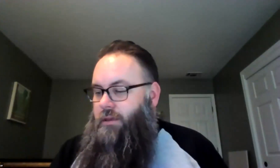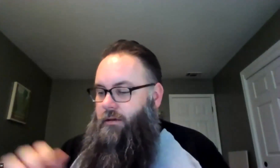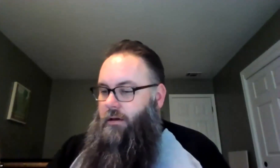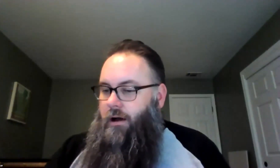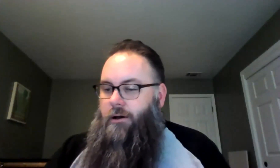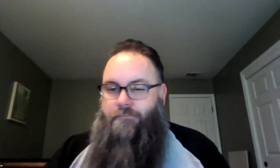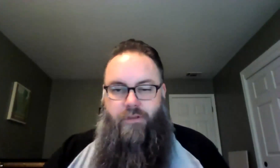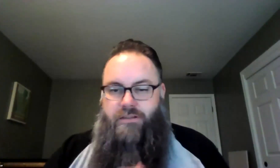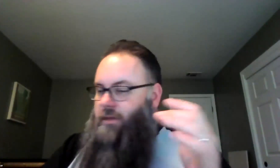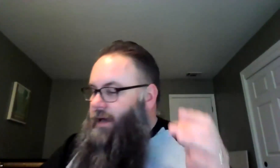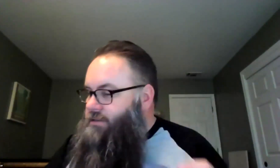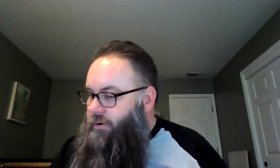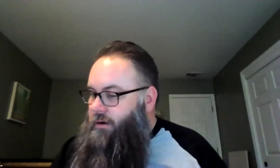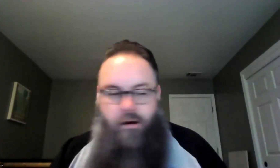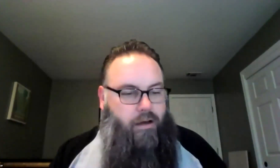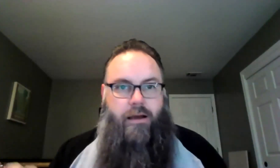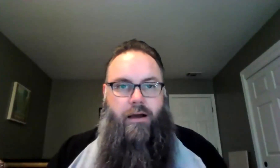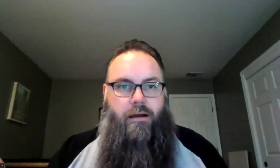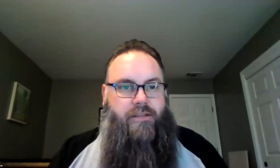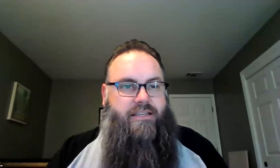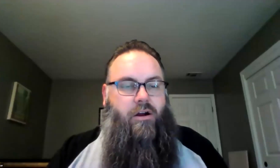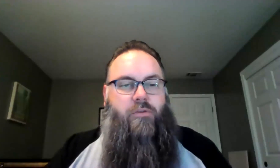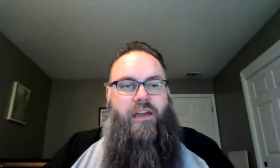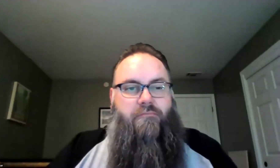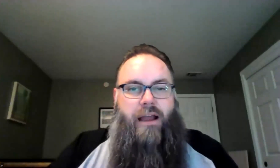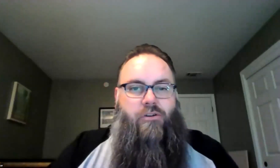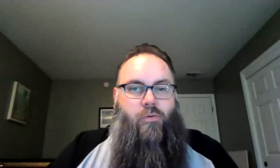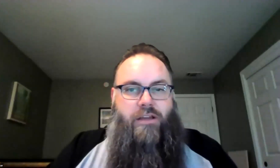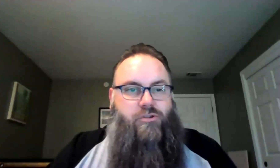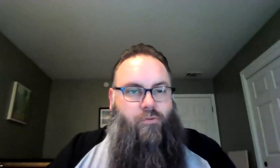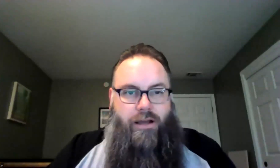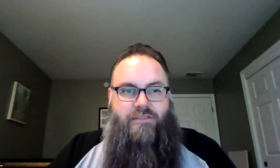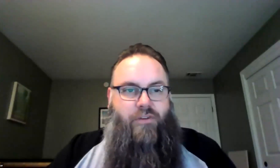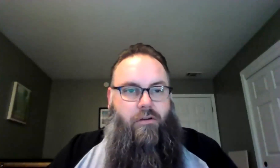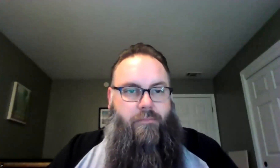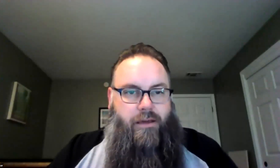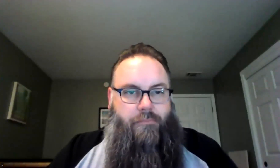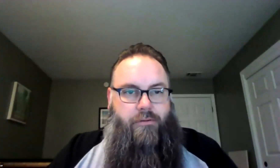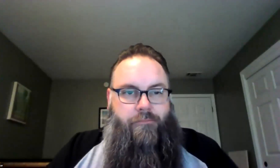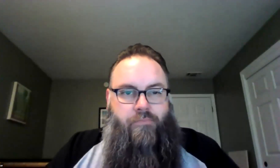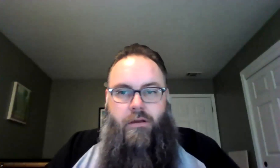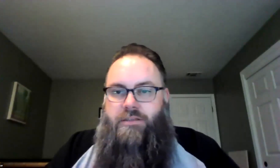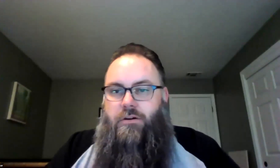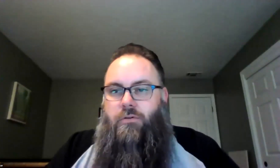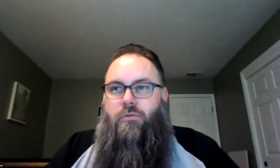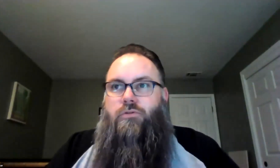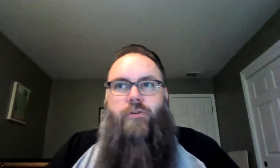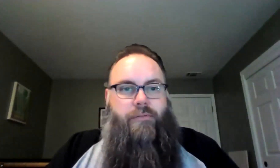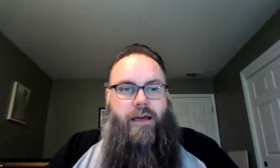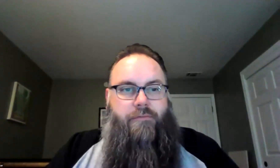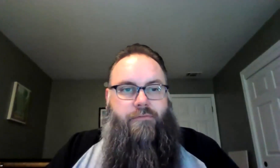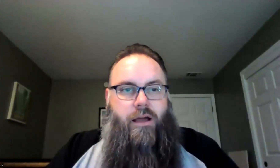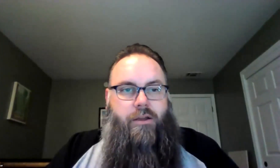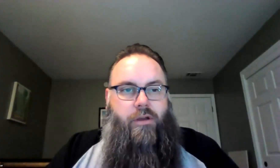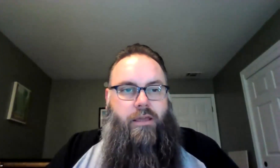So, so that is going on. Let's see, Carla, we have Micro Enterprise Fair coming up. So do you